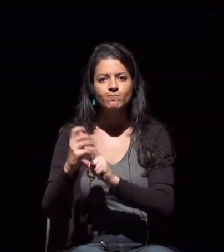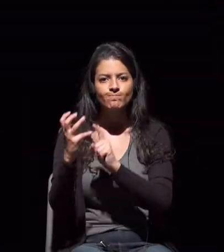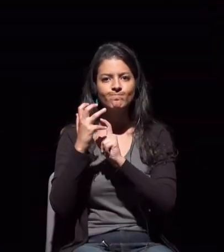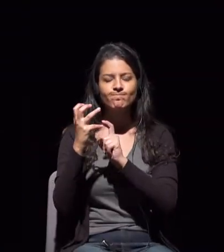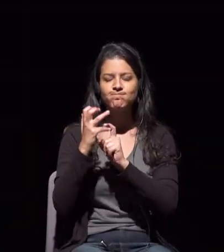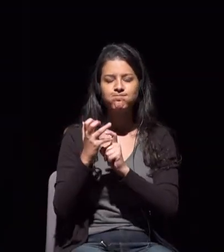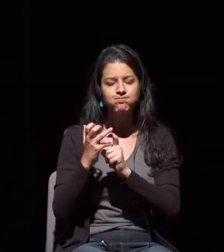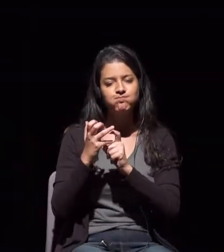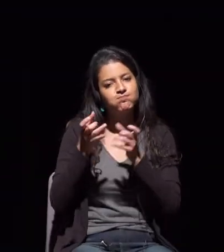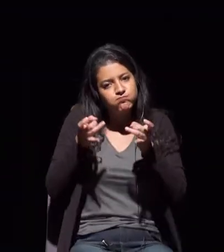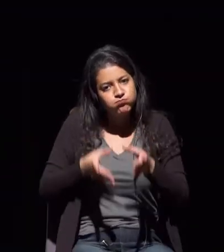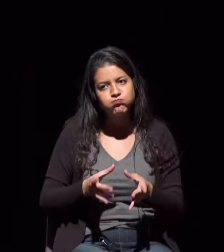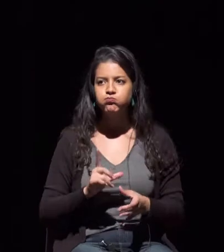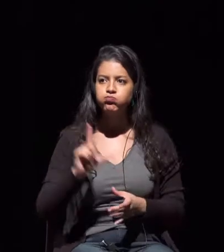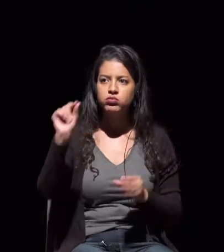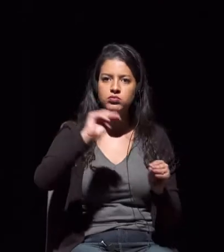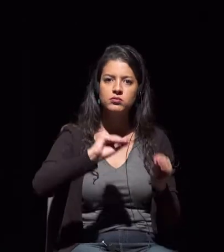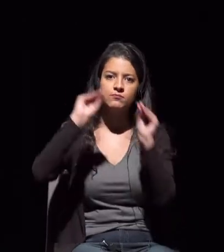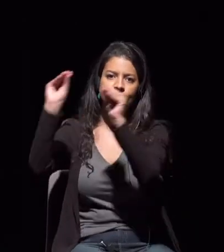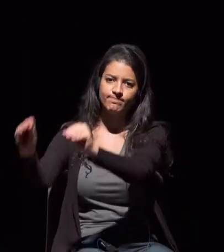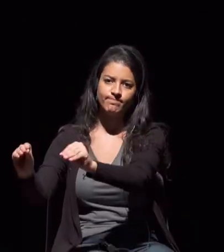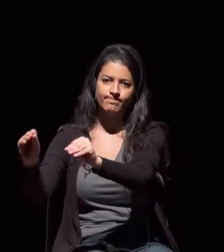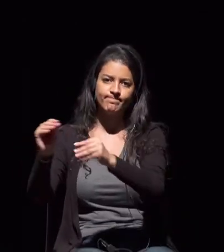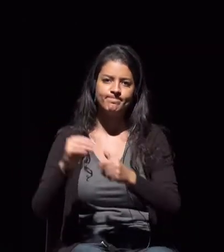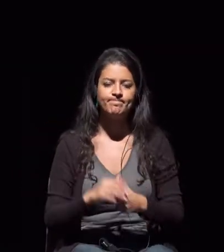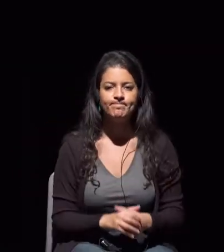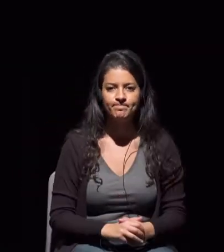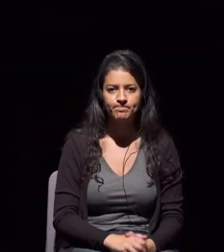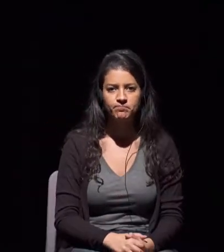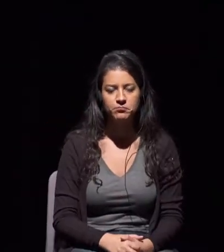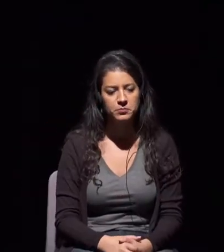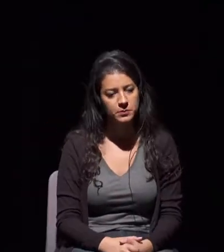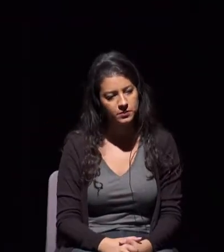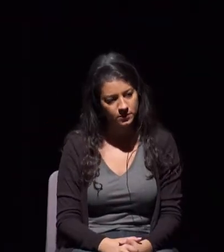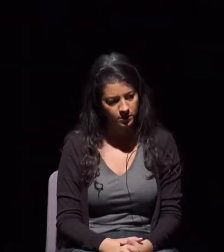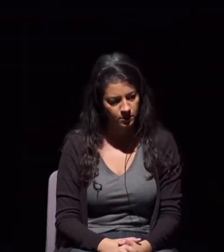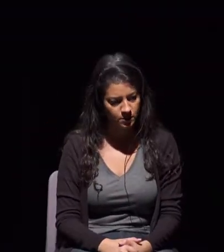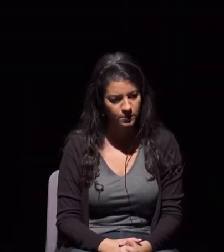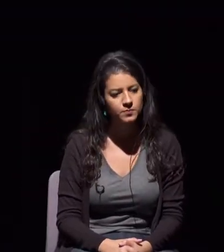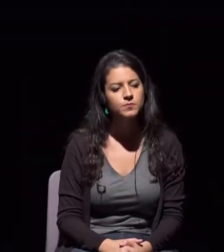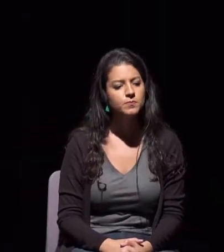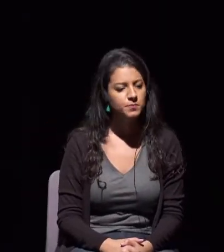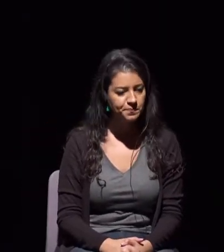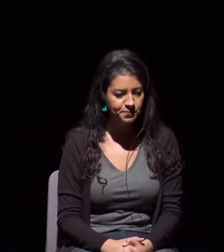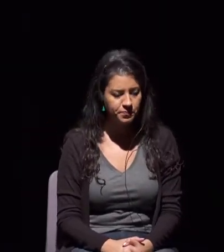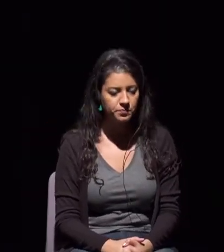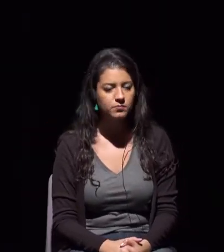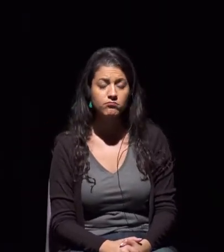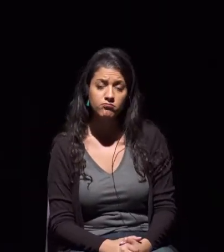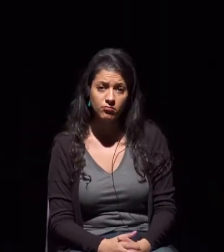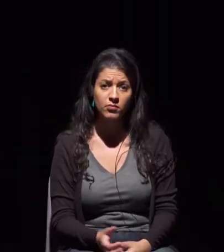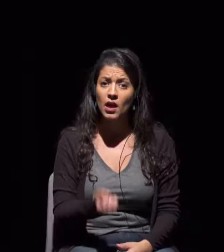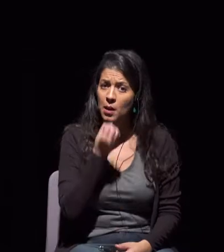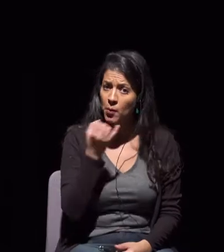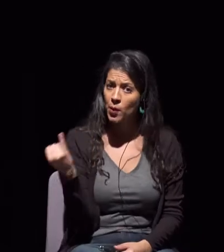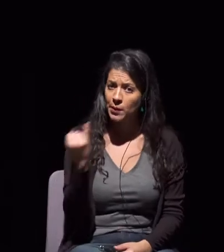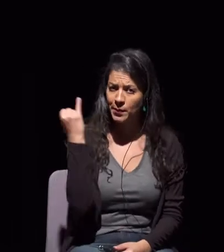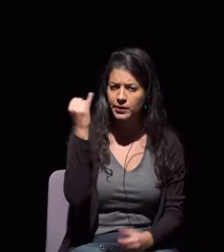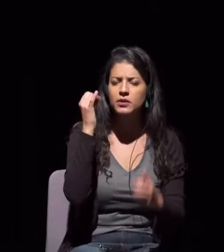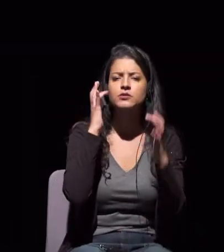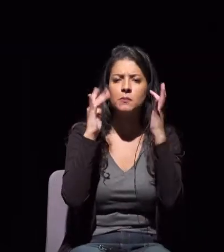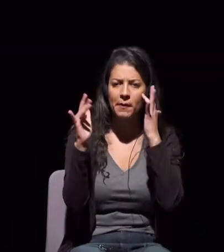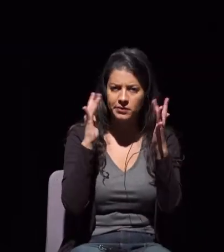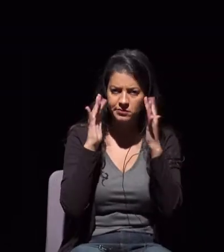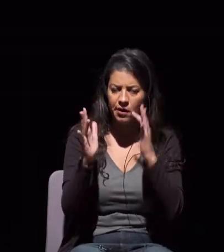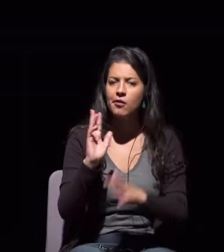In another project where, you know, it's always good to think from different positions and work with different artists from different places. And so